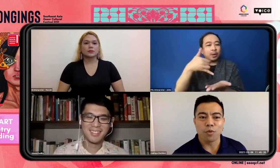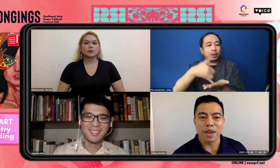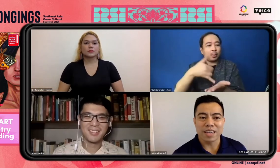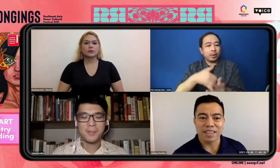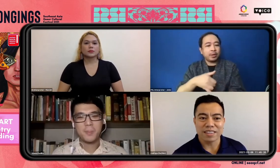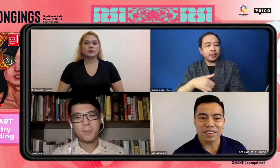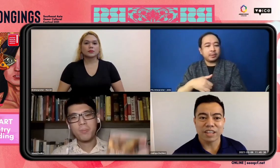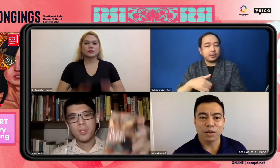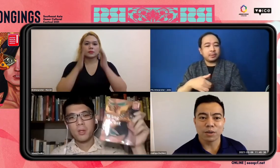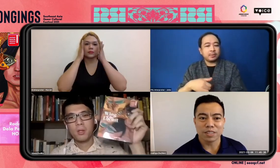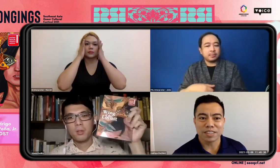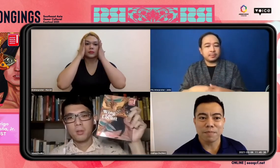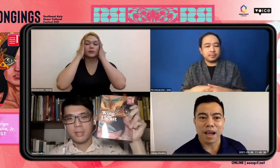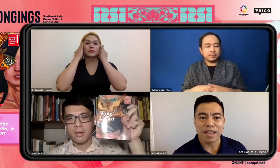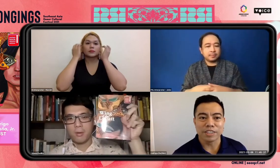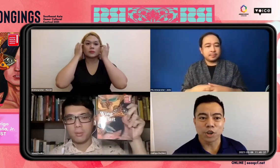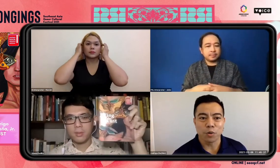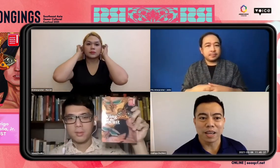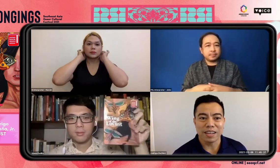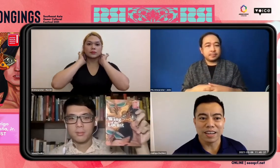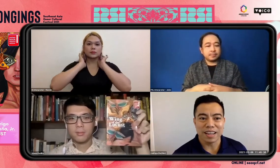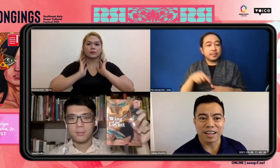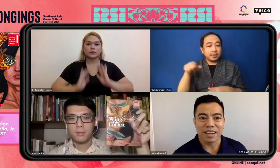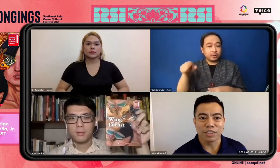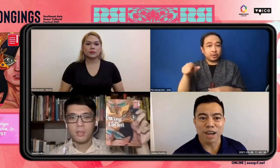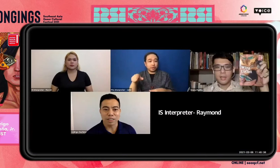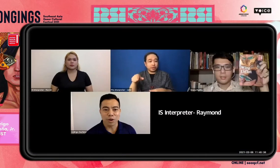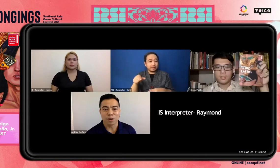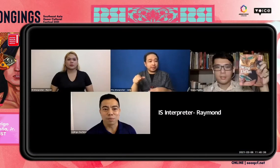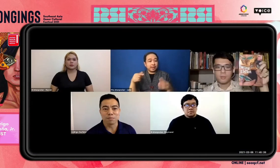that's Wings of the Locust by Joel